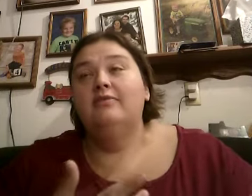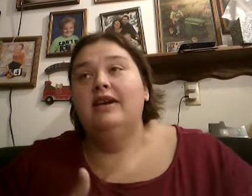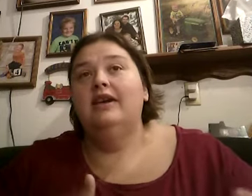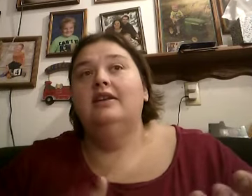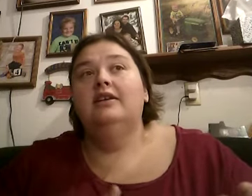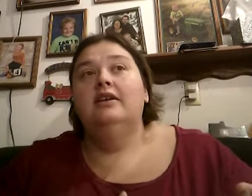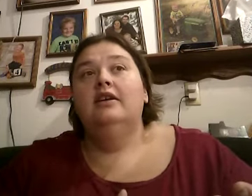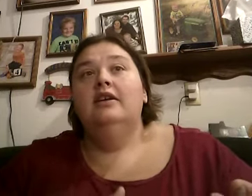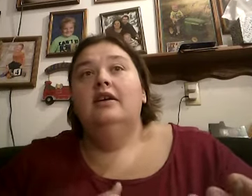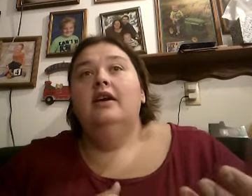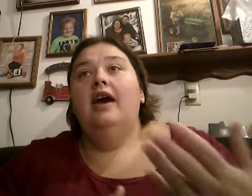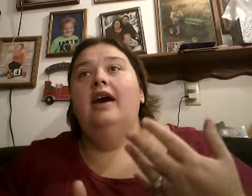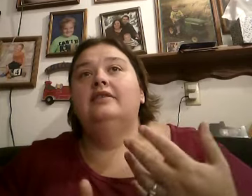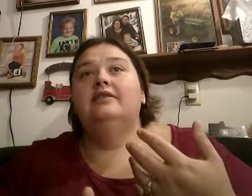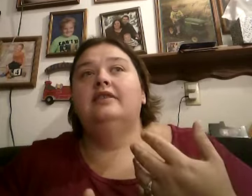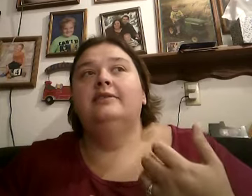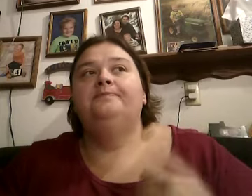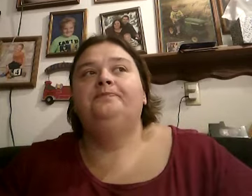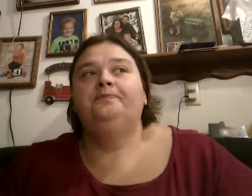make it as,